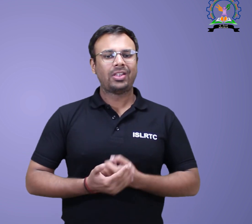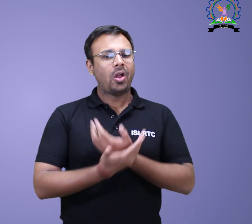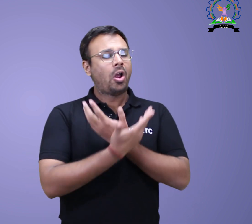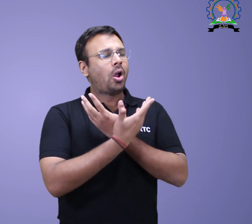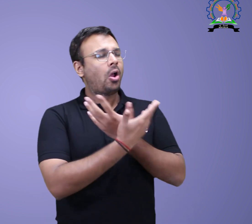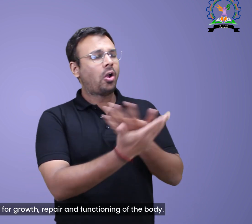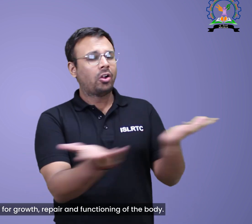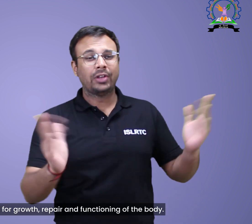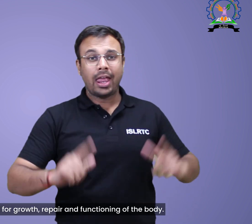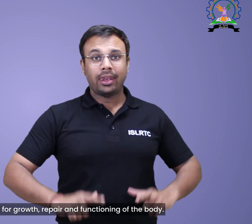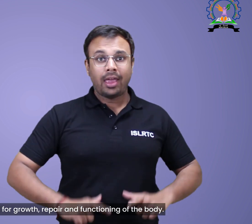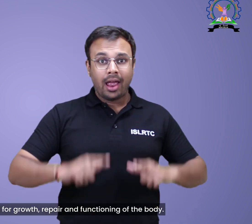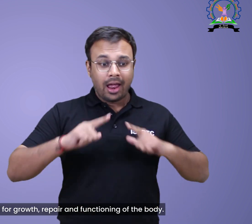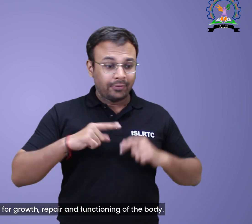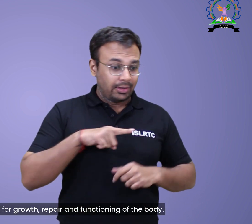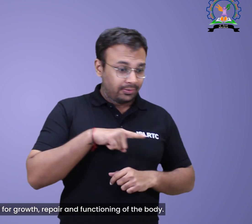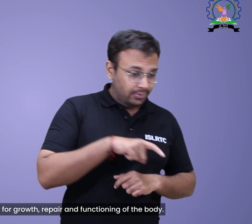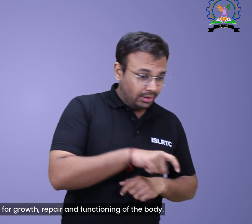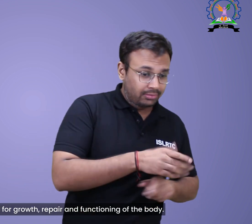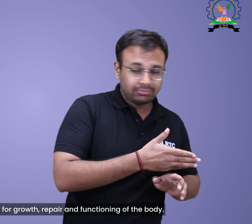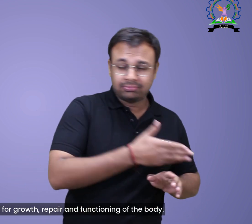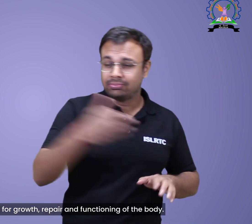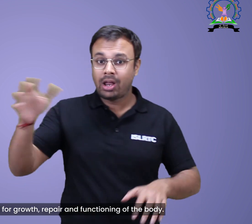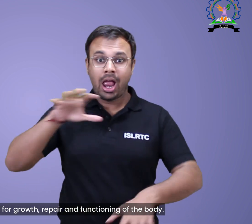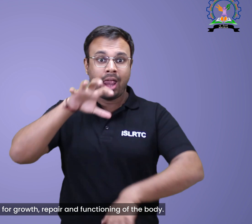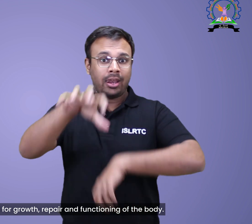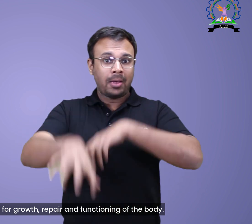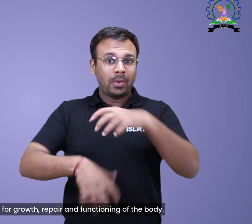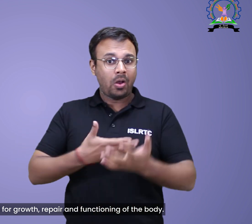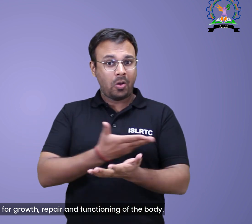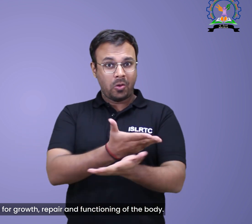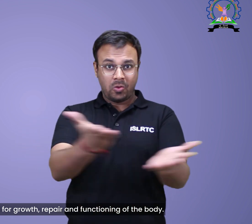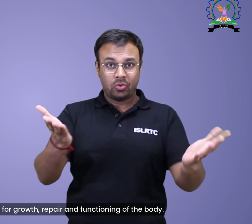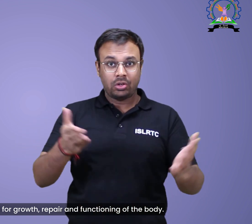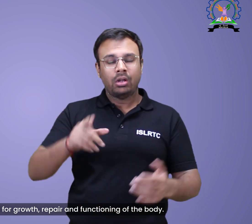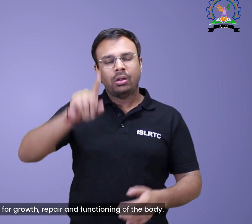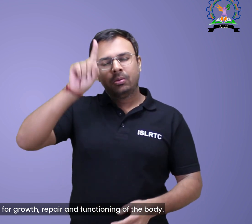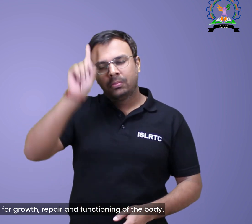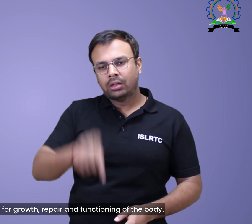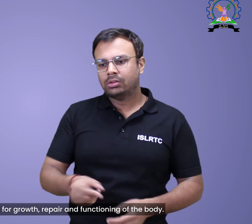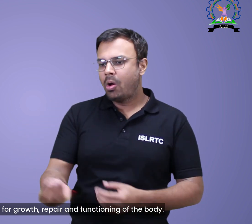All living things require food for growth, repair and functioning of the body.